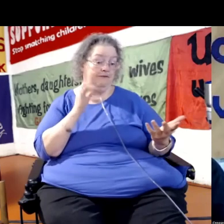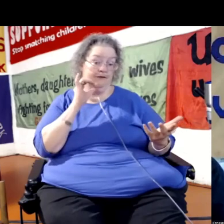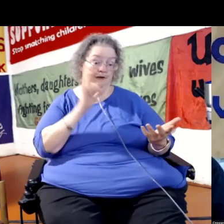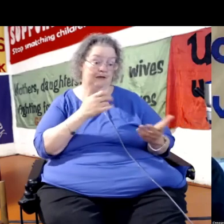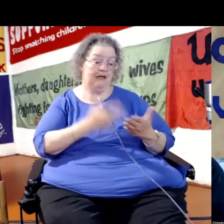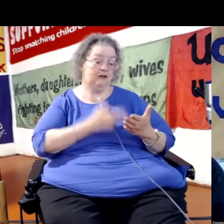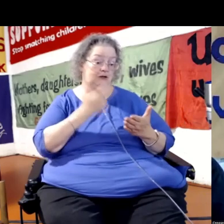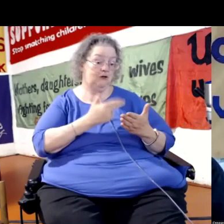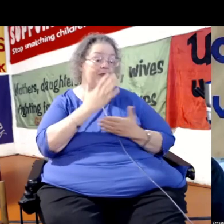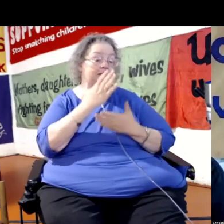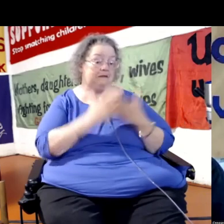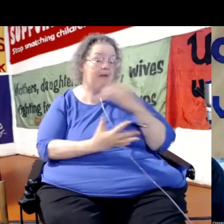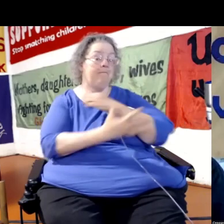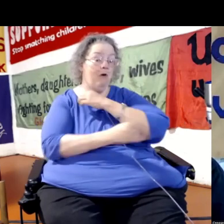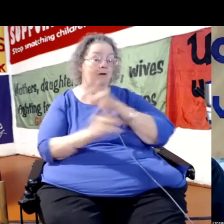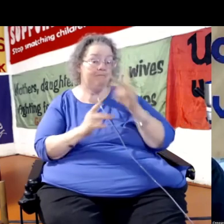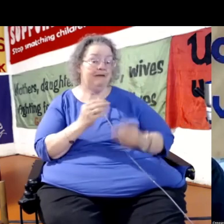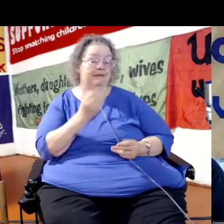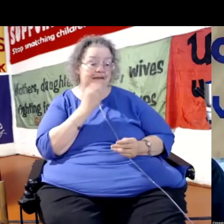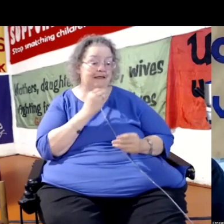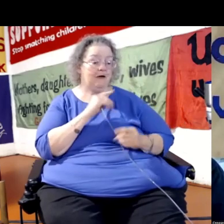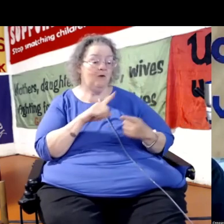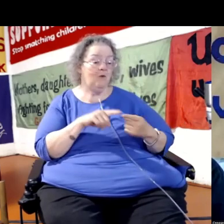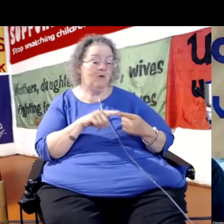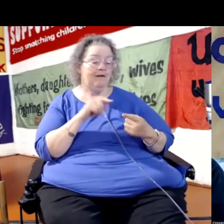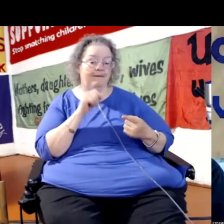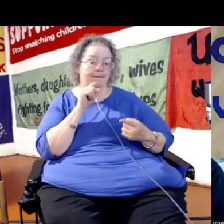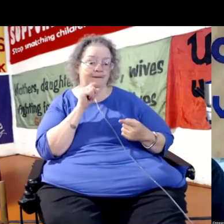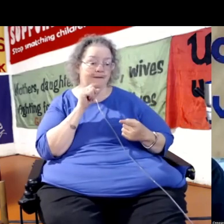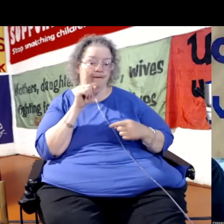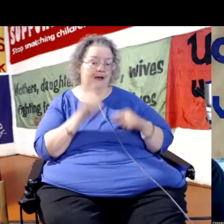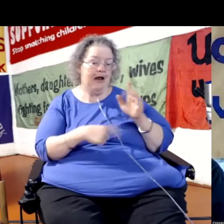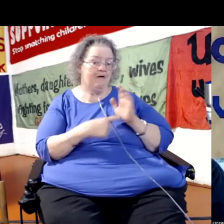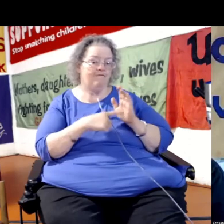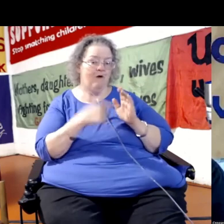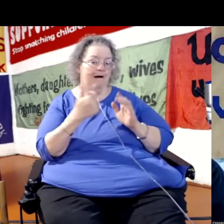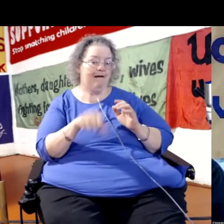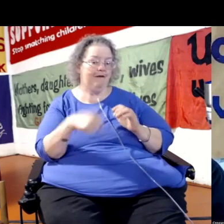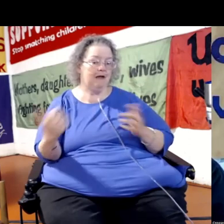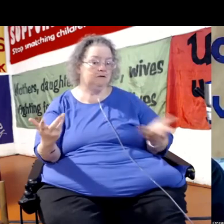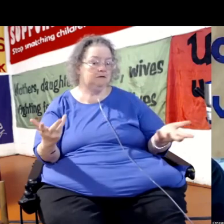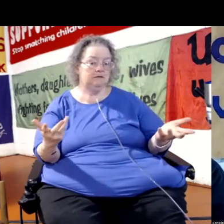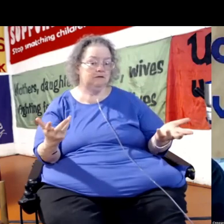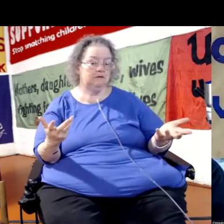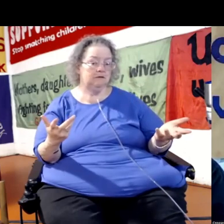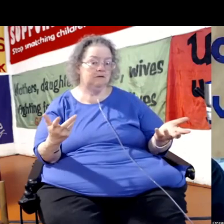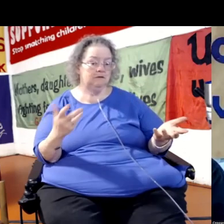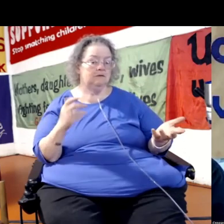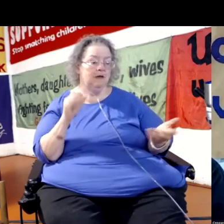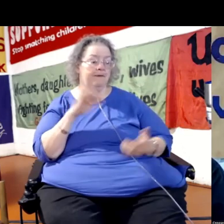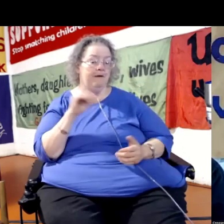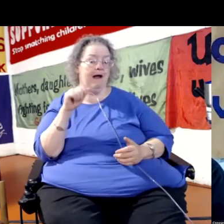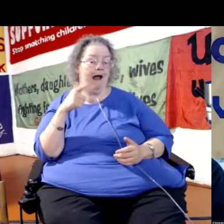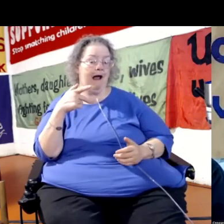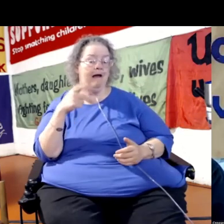that some poor people eat when they don't can't afford anything else. And so it was apple dog food. When